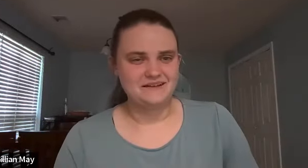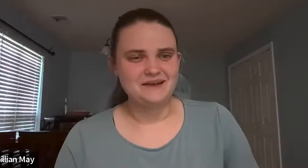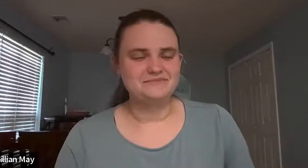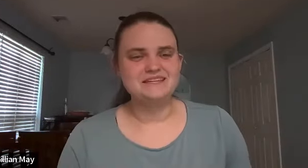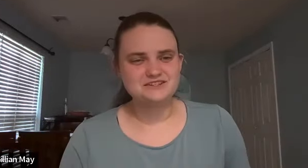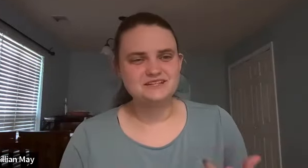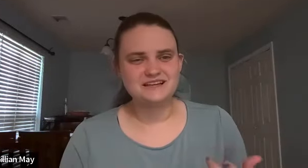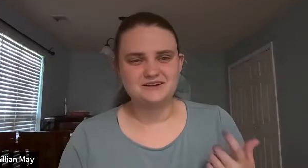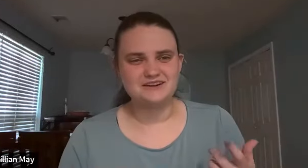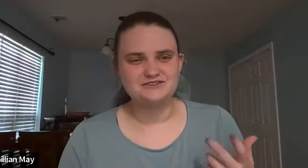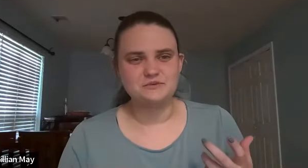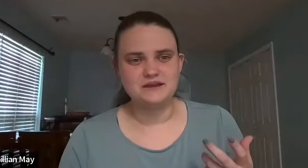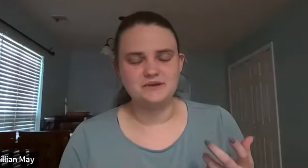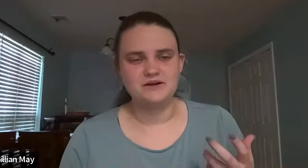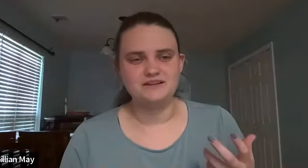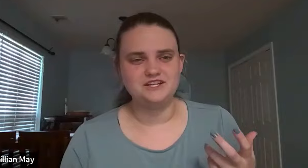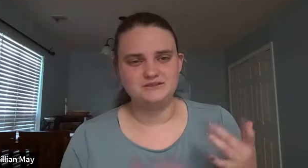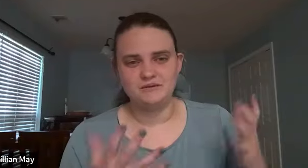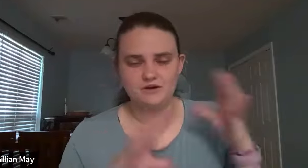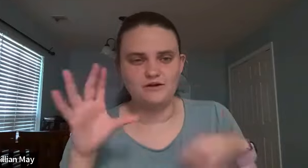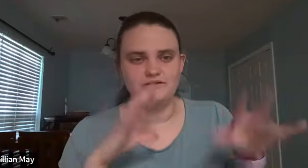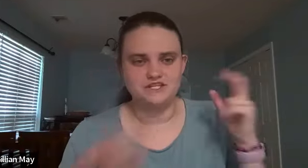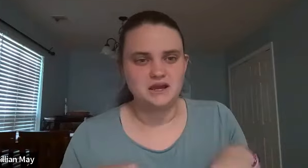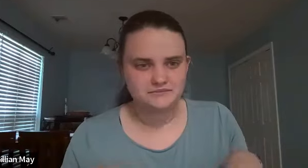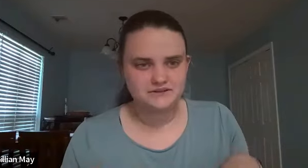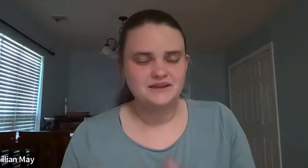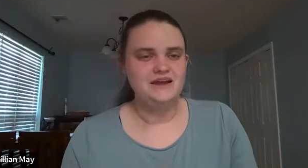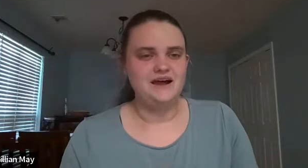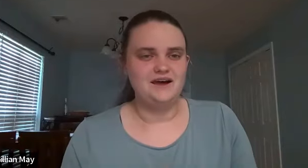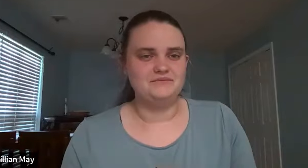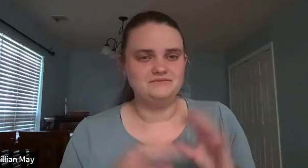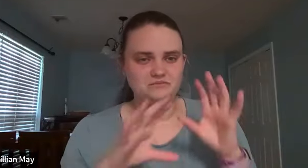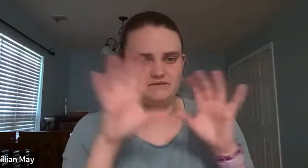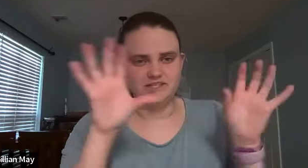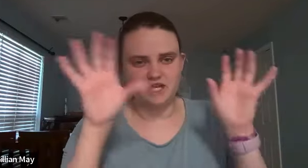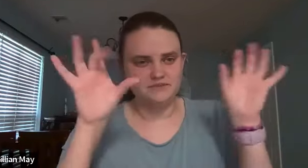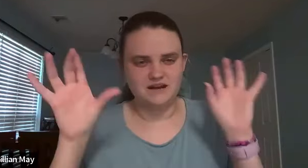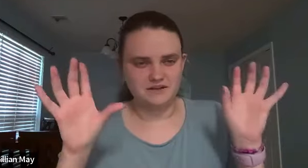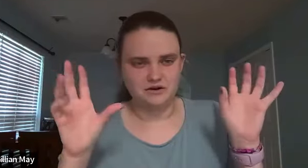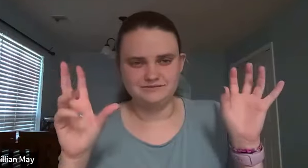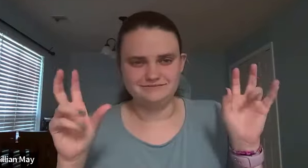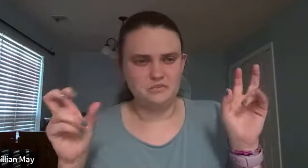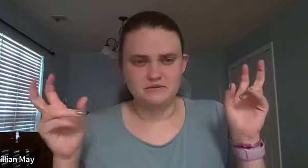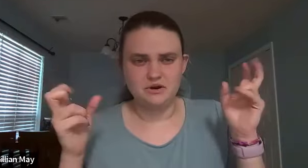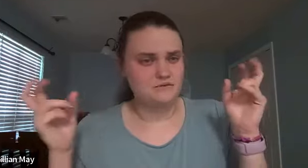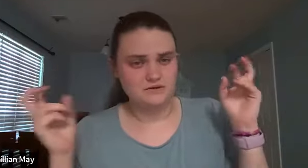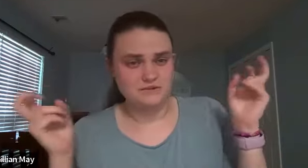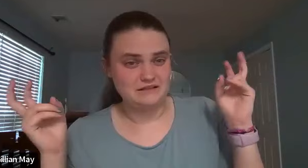lot, but that's also because like at our school, we call each other, like we call the champ. We have like champ is kind of like our one part of one of our big